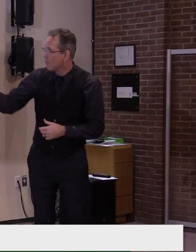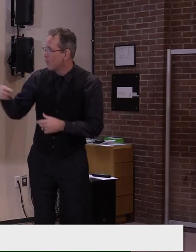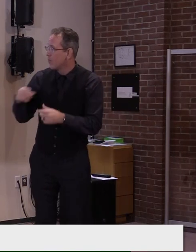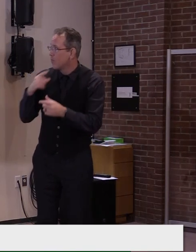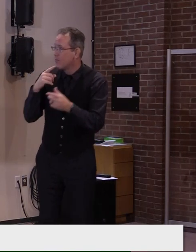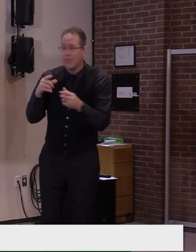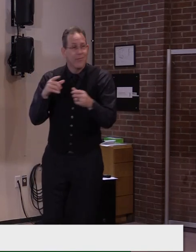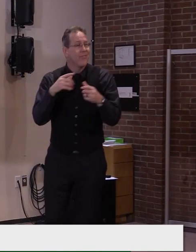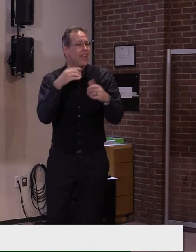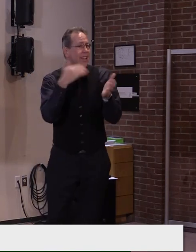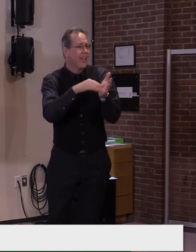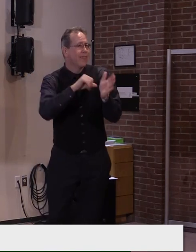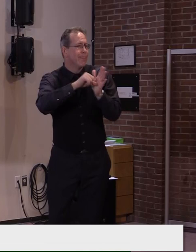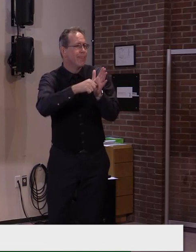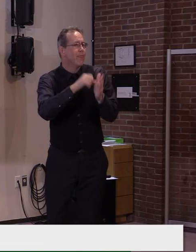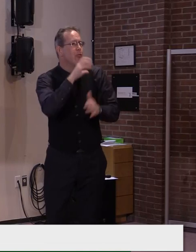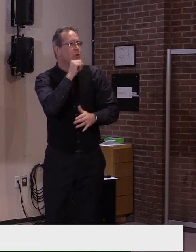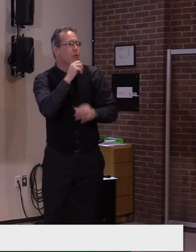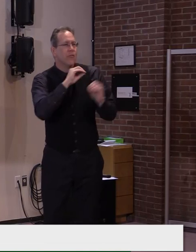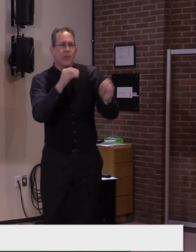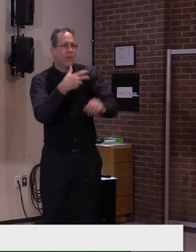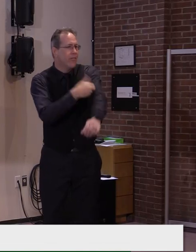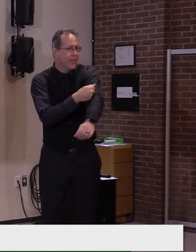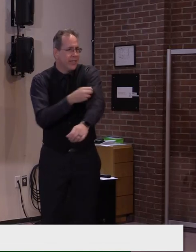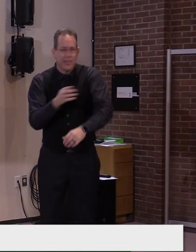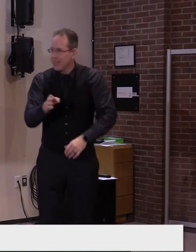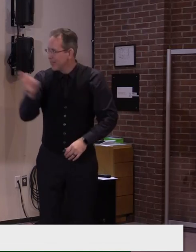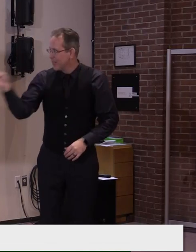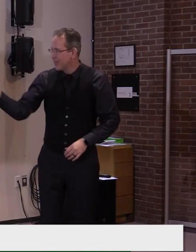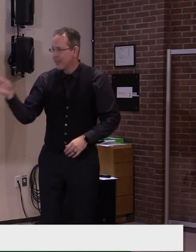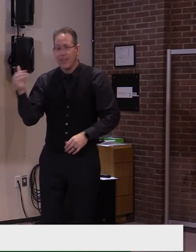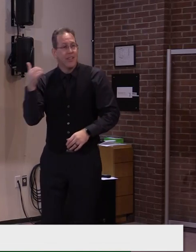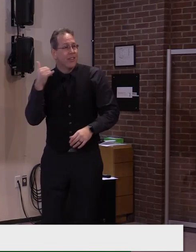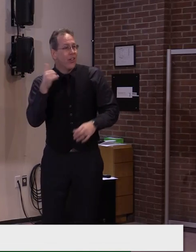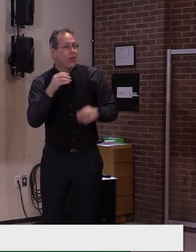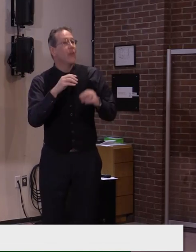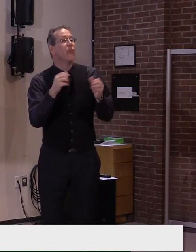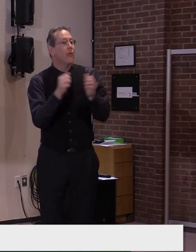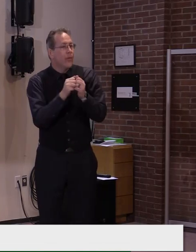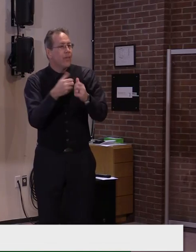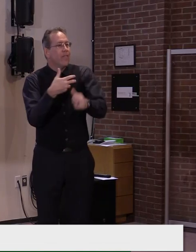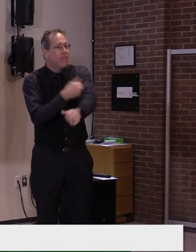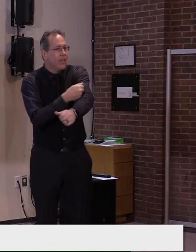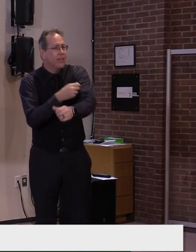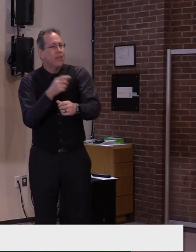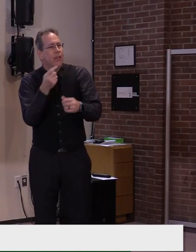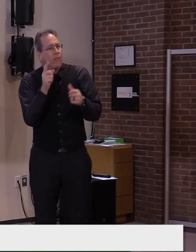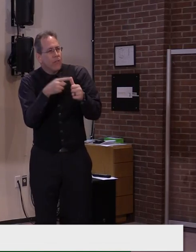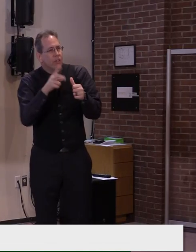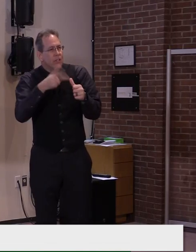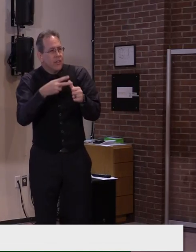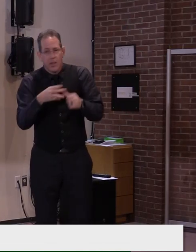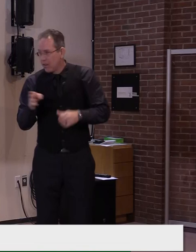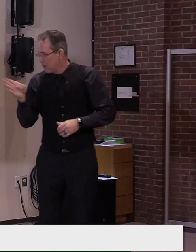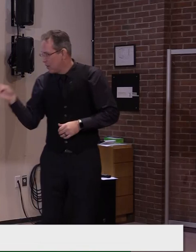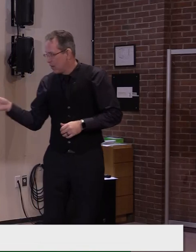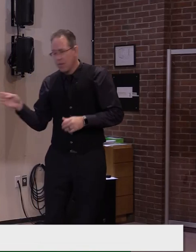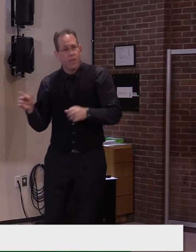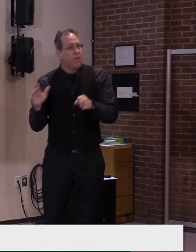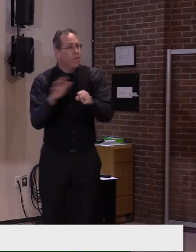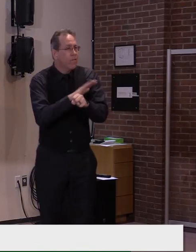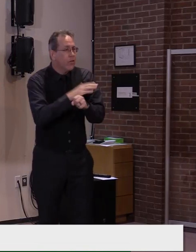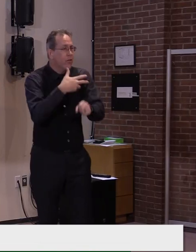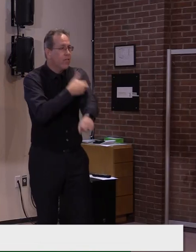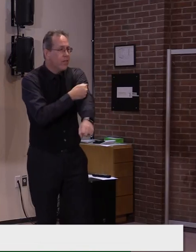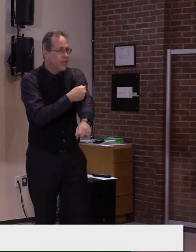fully vaccinated. Again, 23 times more likely to die from the virus if they contracted over the last 6 weeks compared to those who are